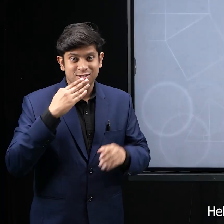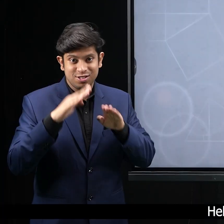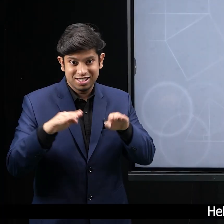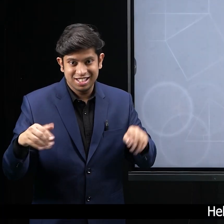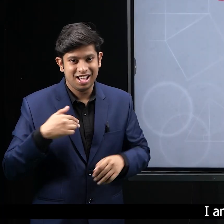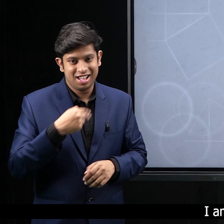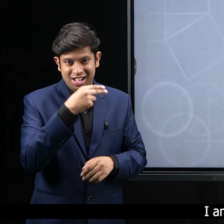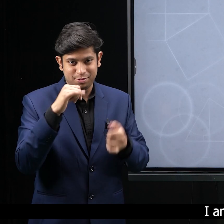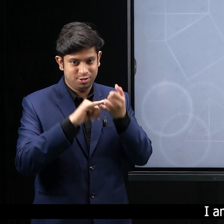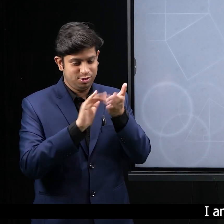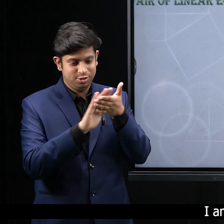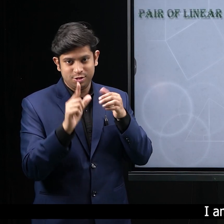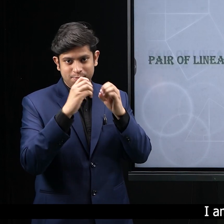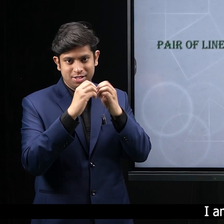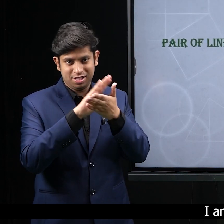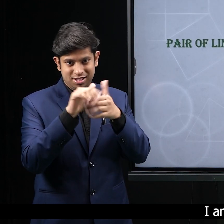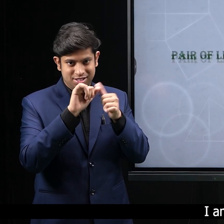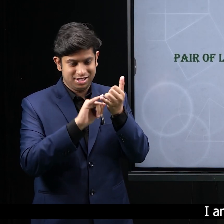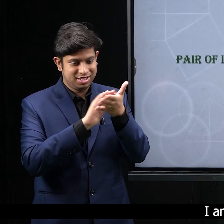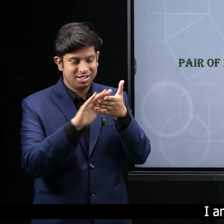Hello students, I am Subhashish.